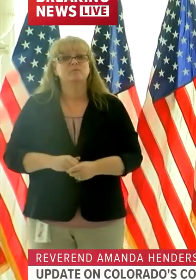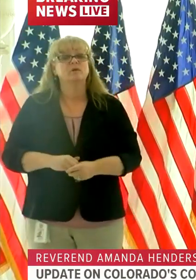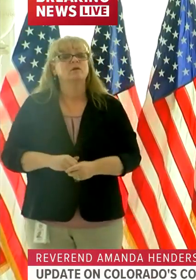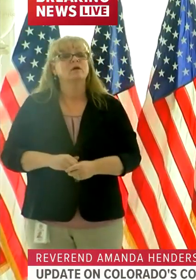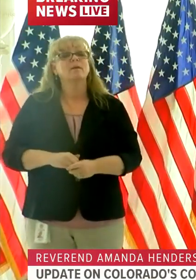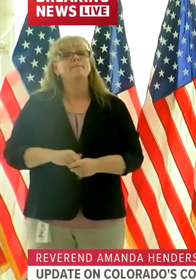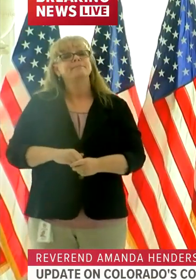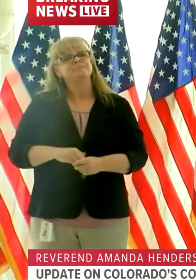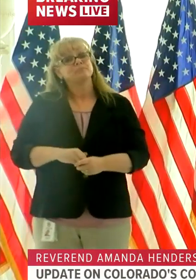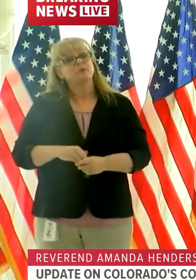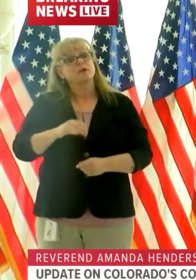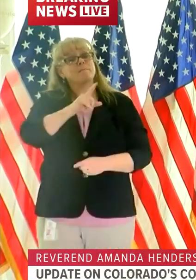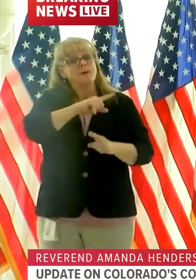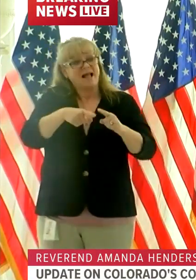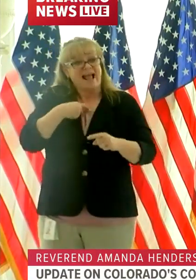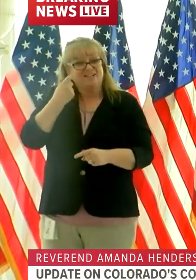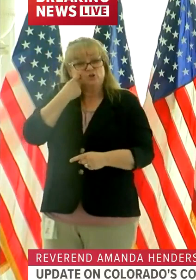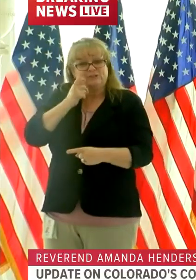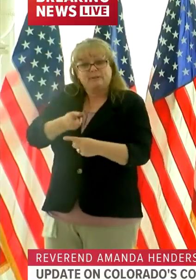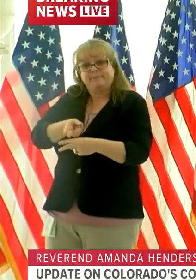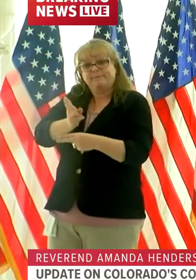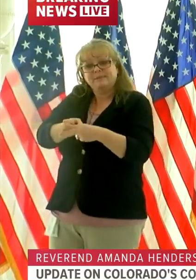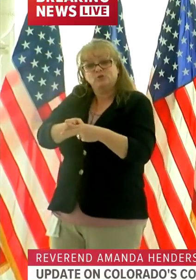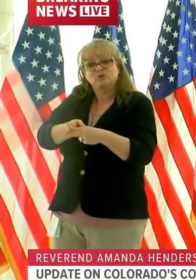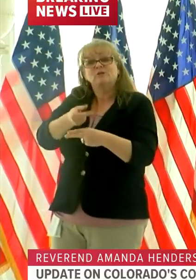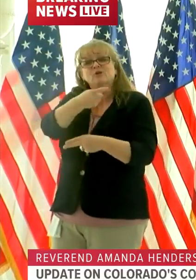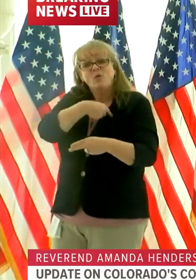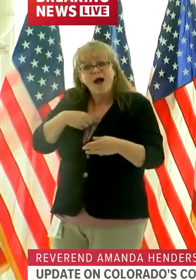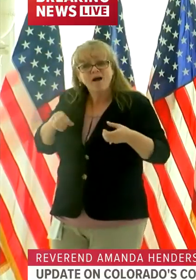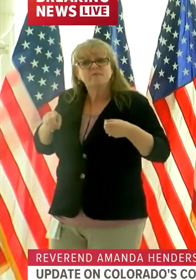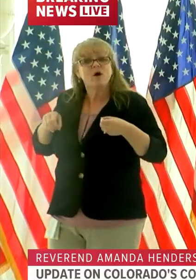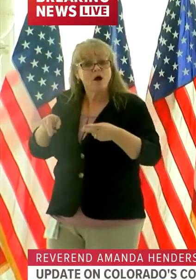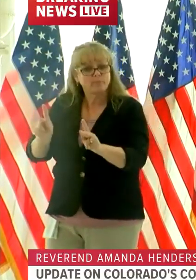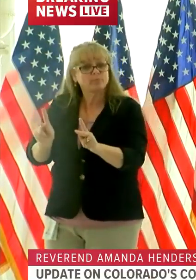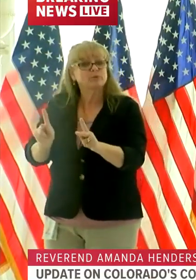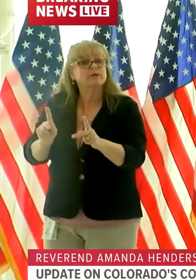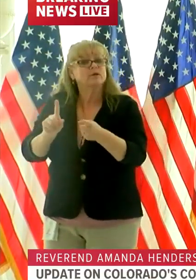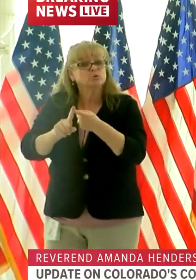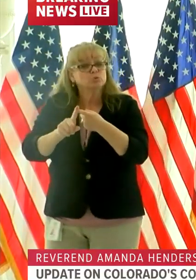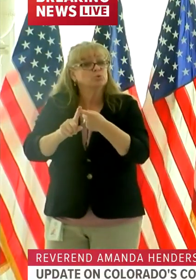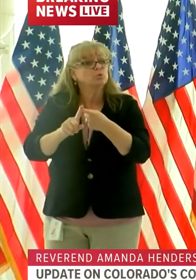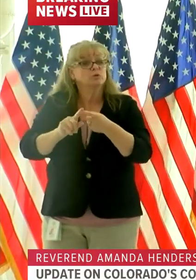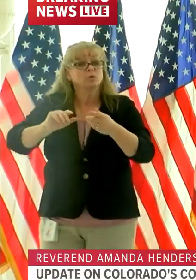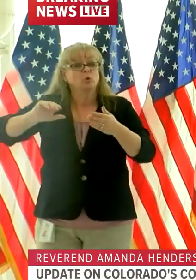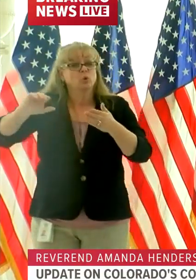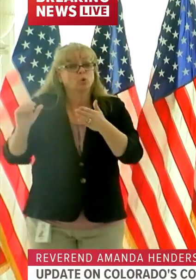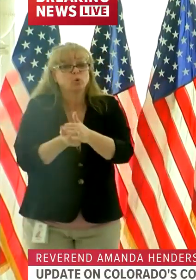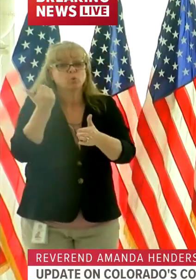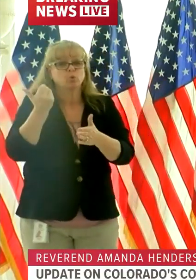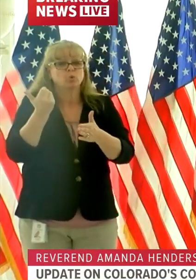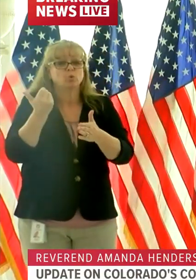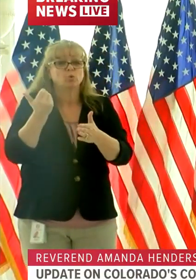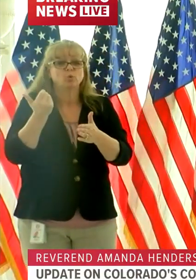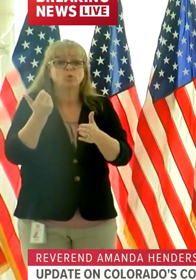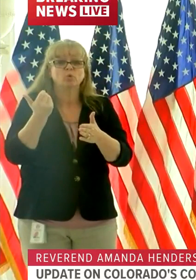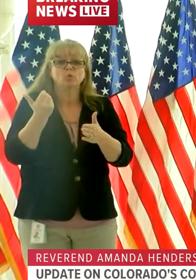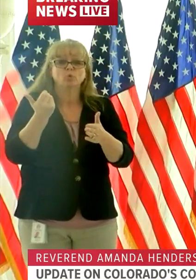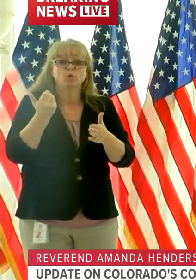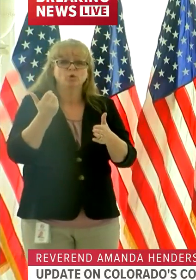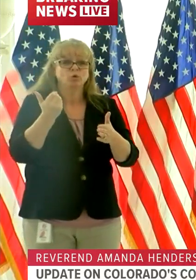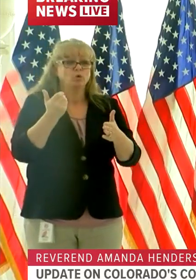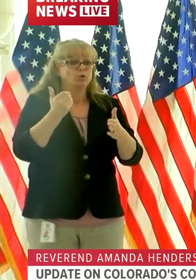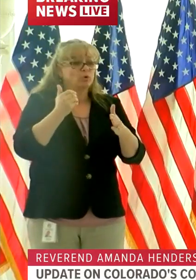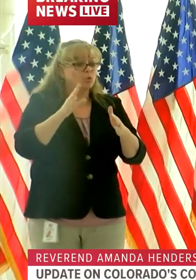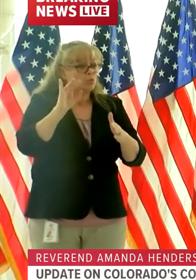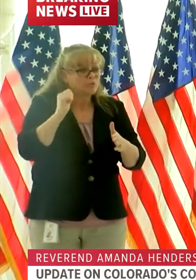an opportunity to live into our faith in new and deepening ways in this time.